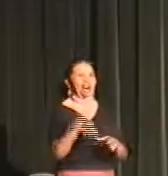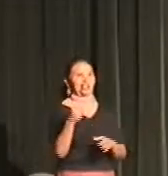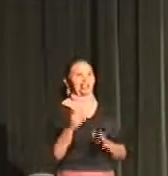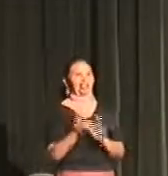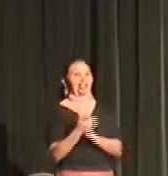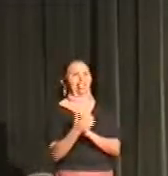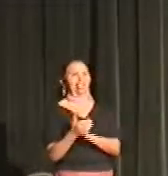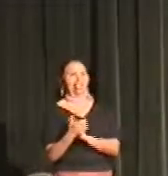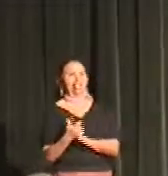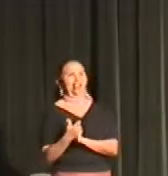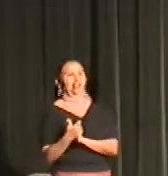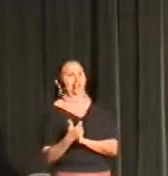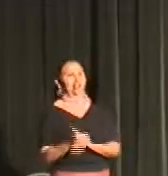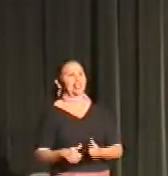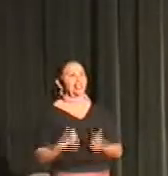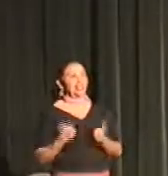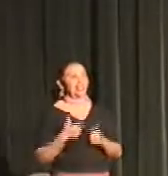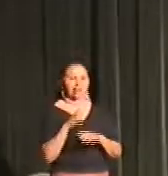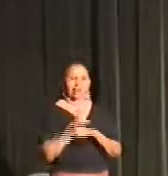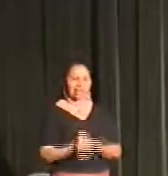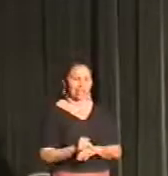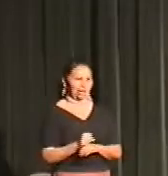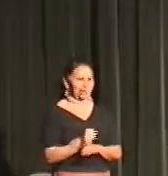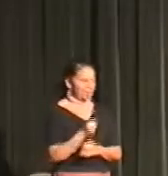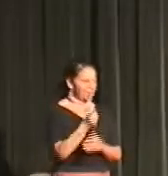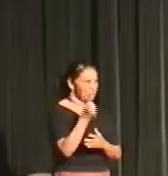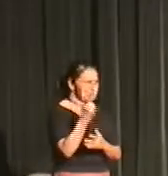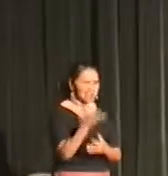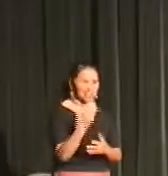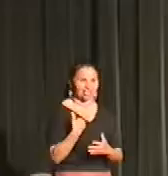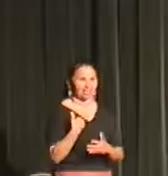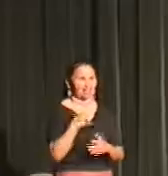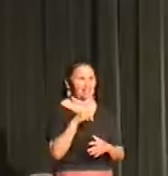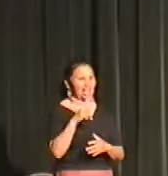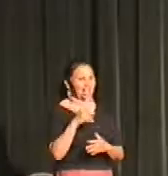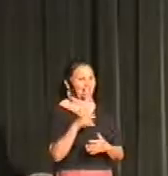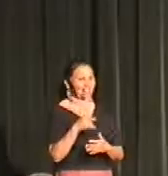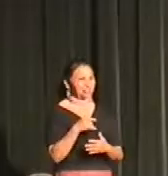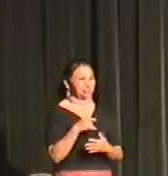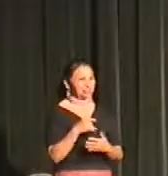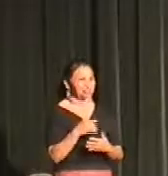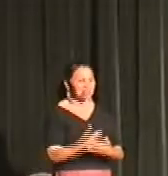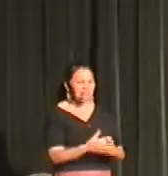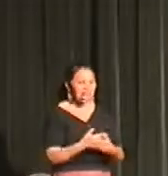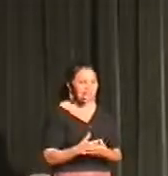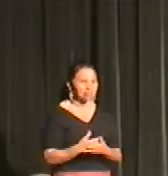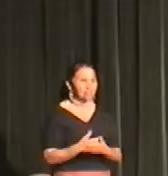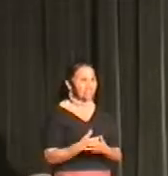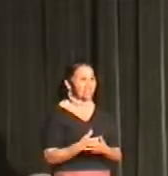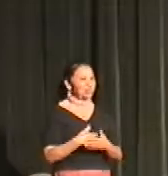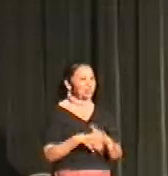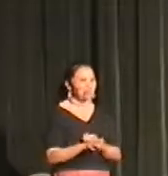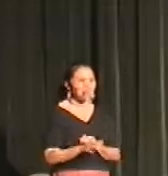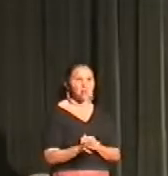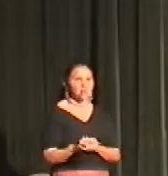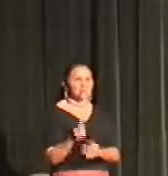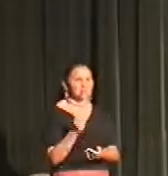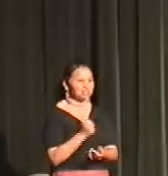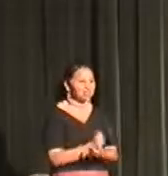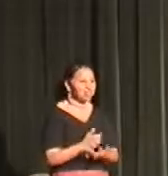habits that they have. And a number of them have had kids, you know, that were born addicted to the different drugs that they use, you know. And